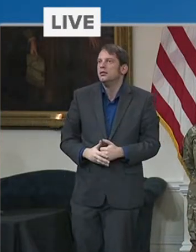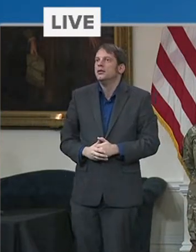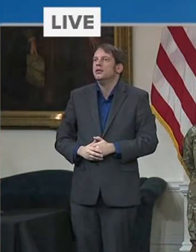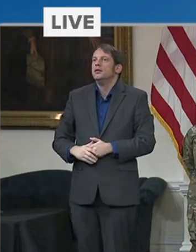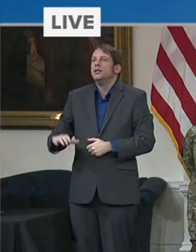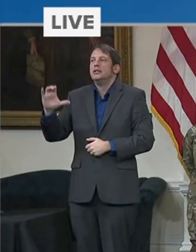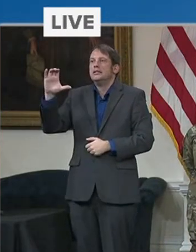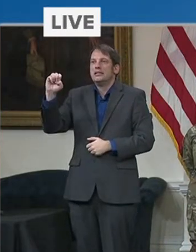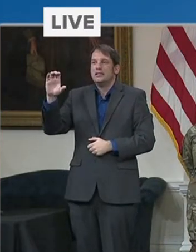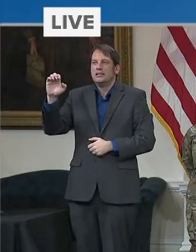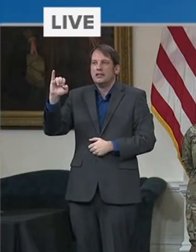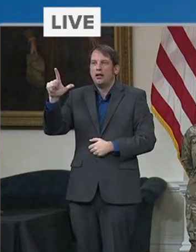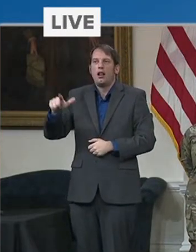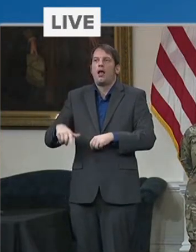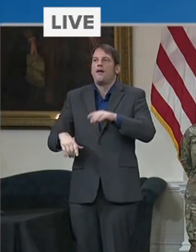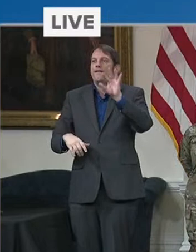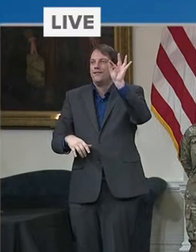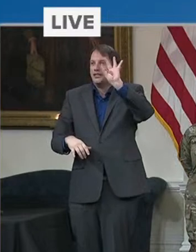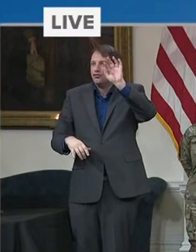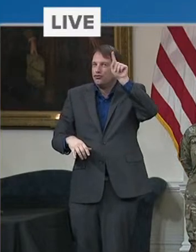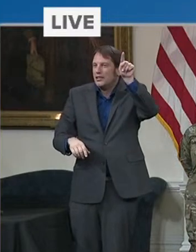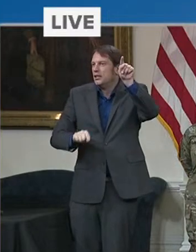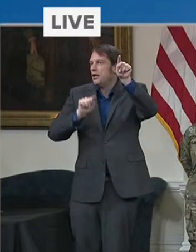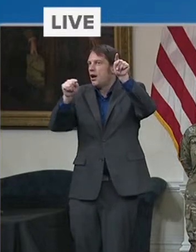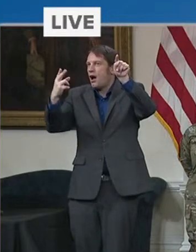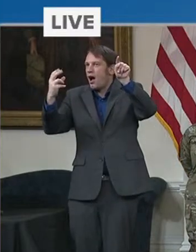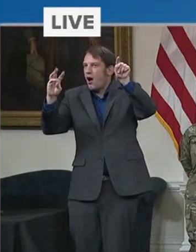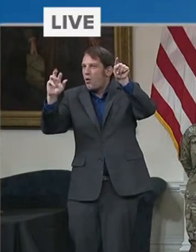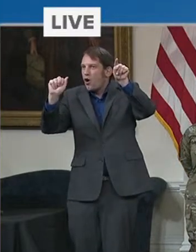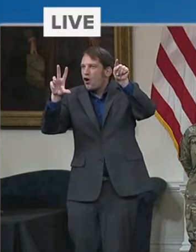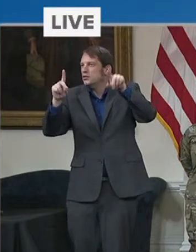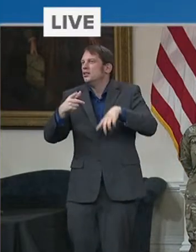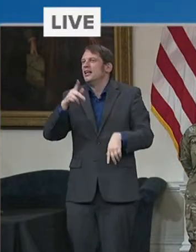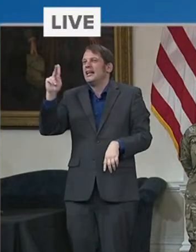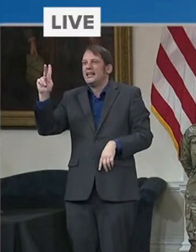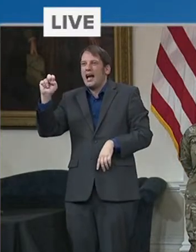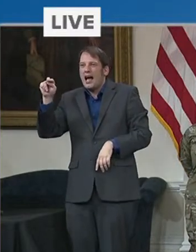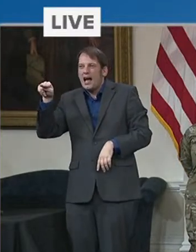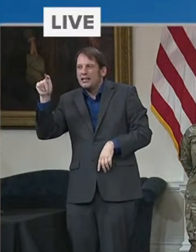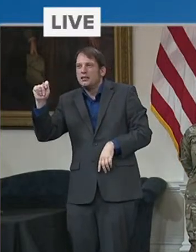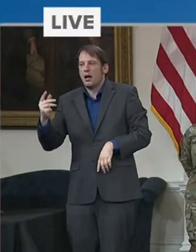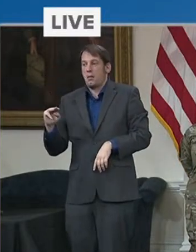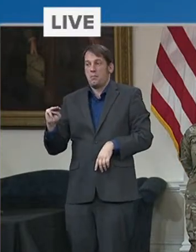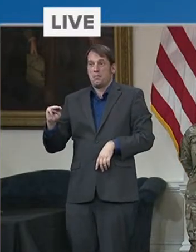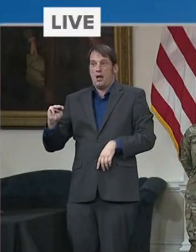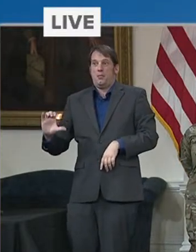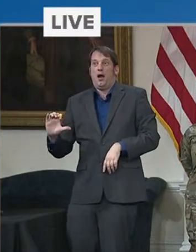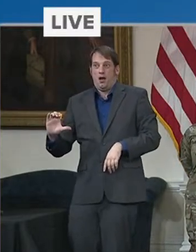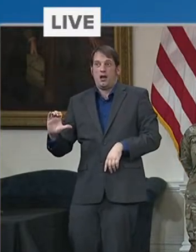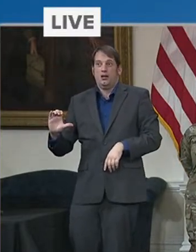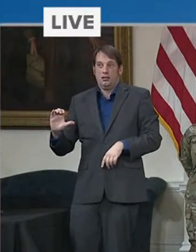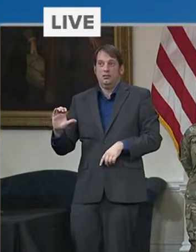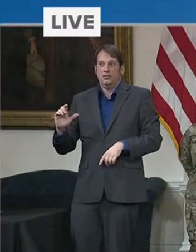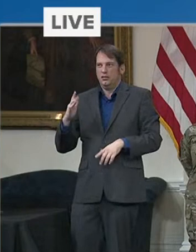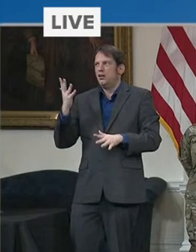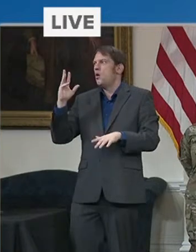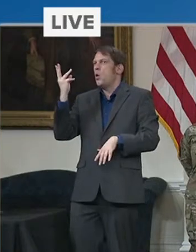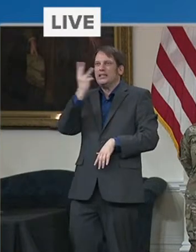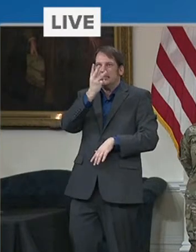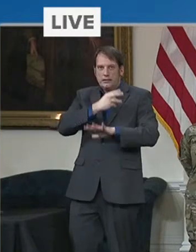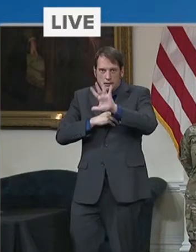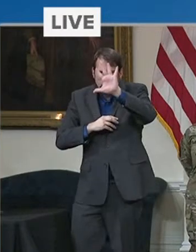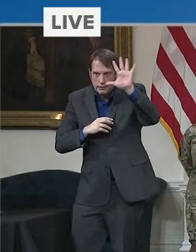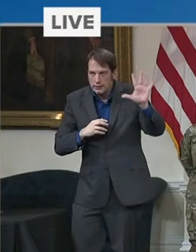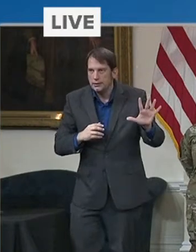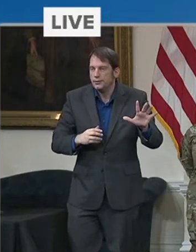Cecil, Frederick, Howard, Kent, Montgomery, Somerset, and Queen Anne's counties. A task